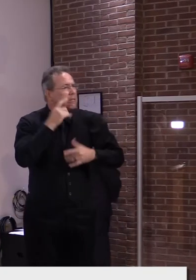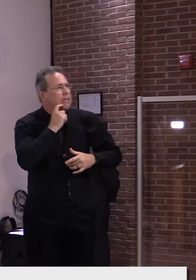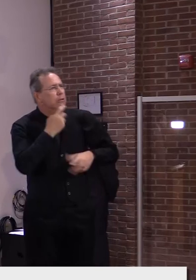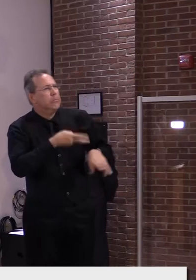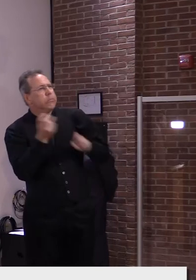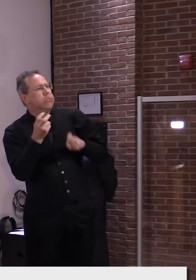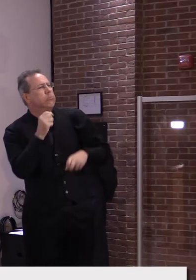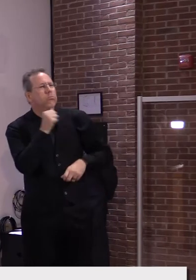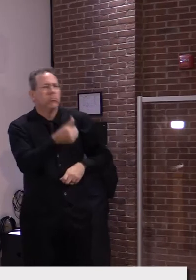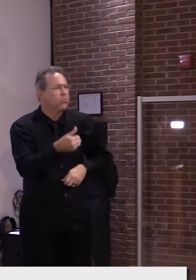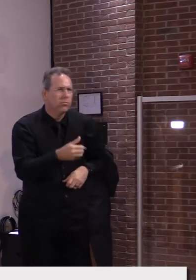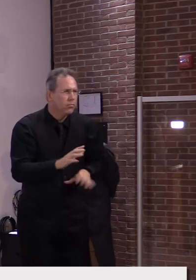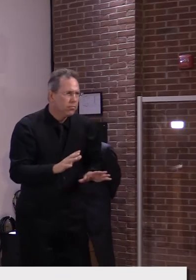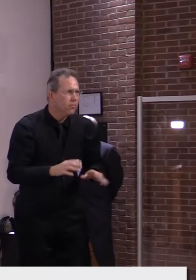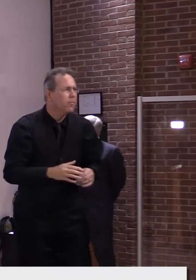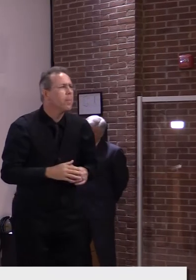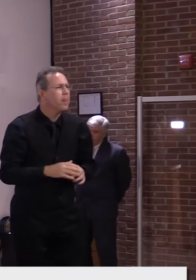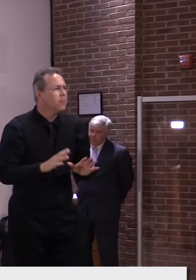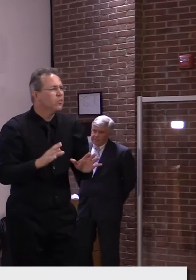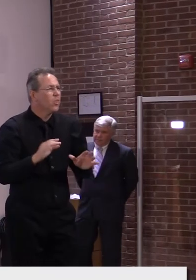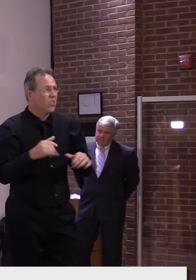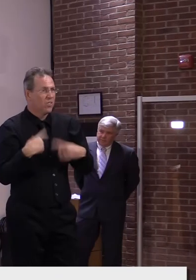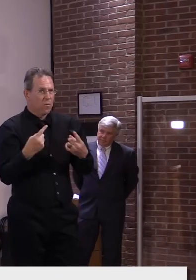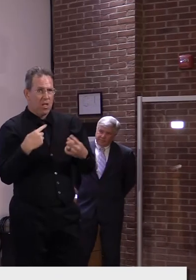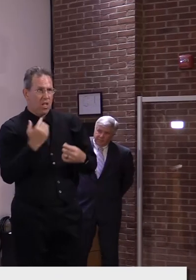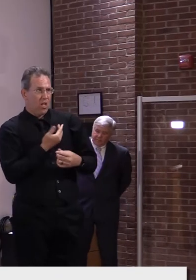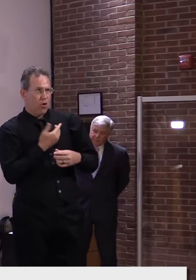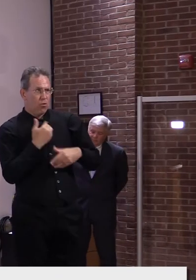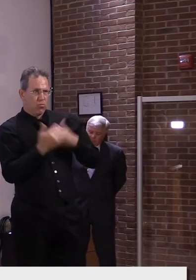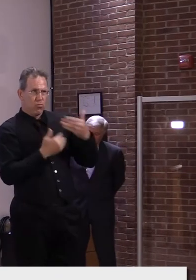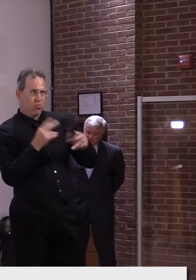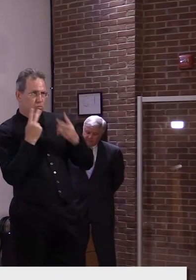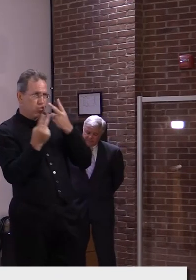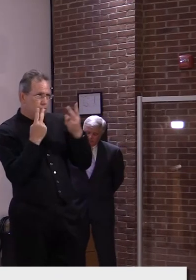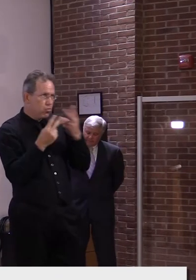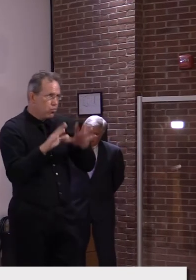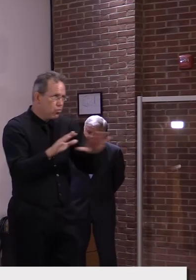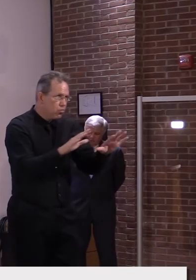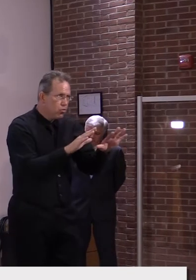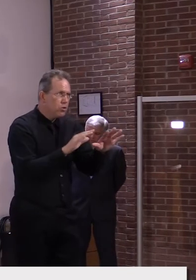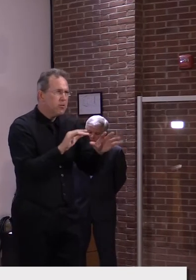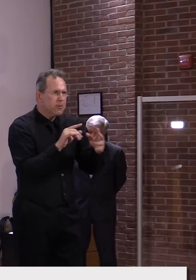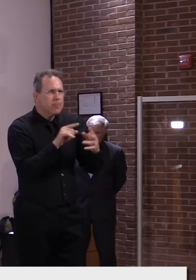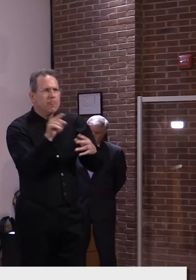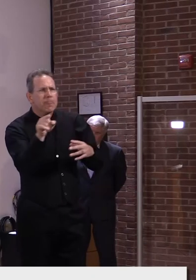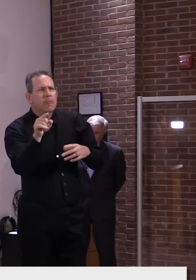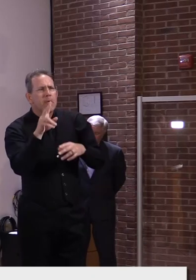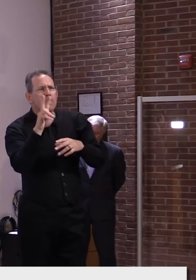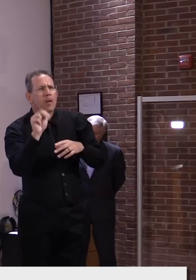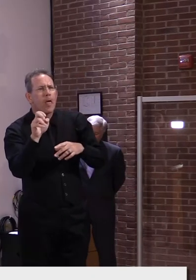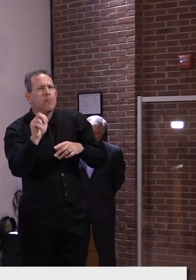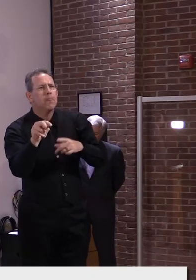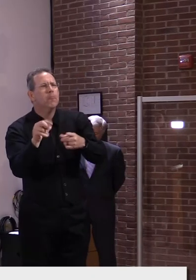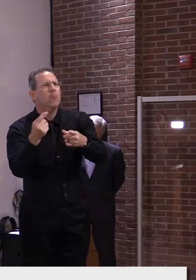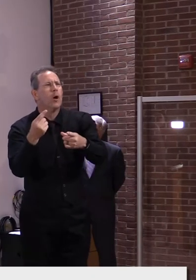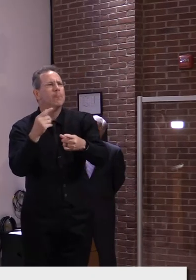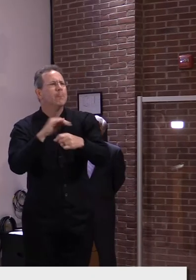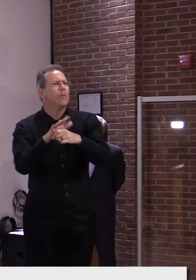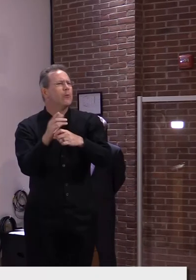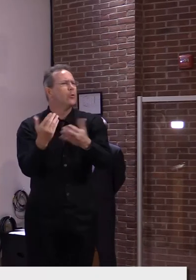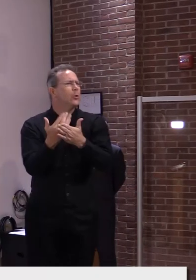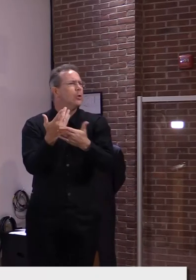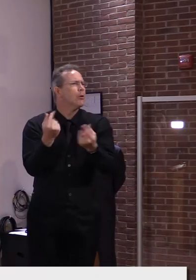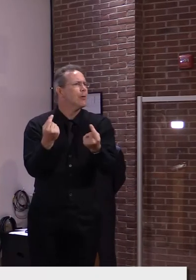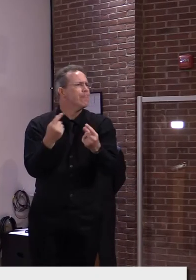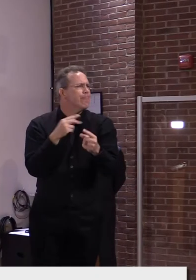for newer variants like this one from Vietnam. But I have to say, each time a new variant has come under